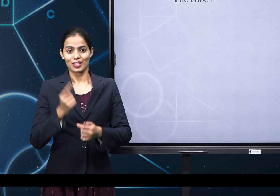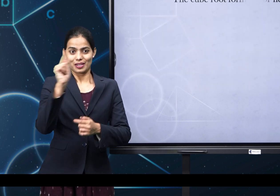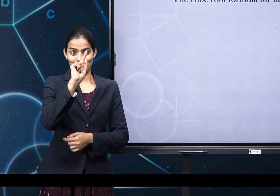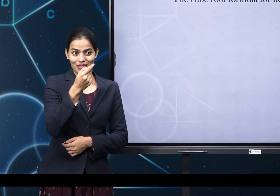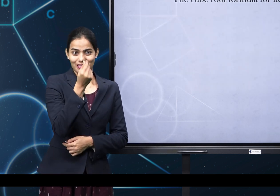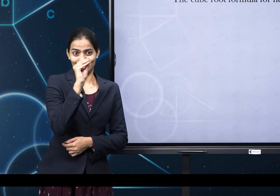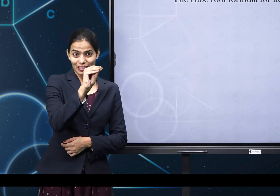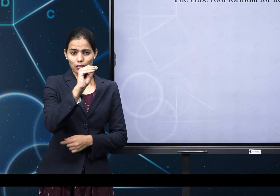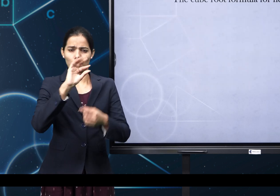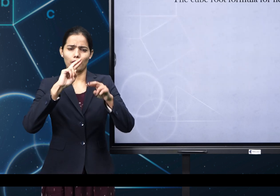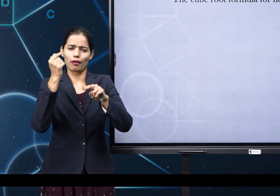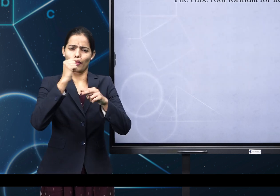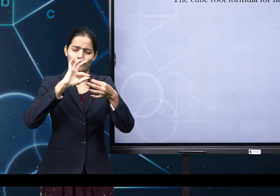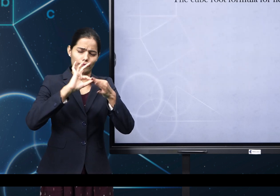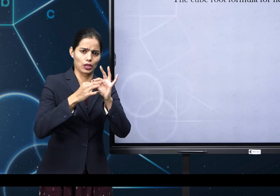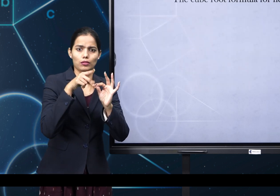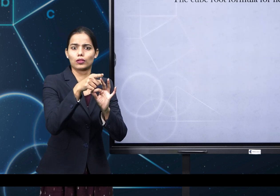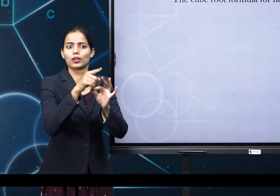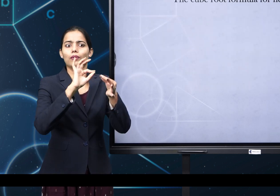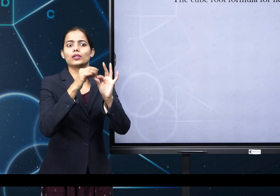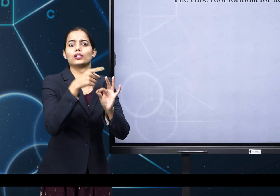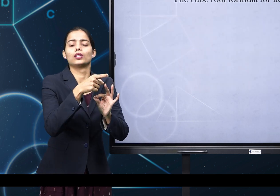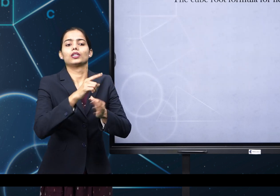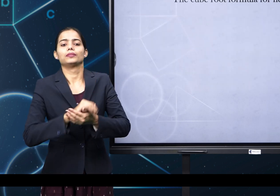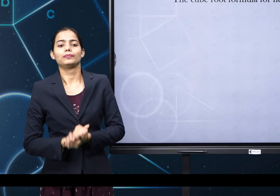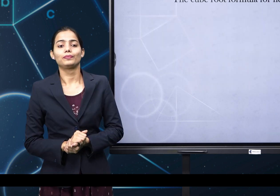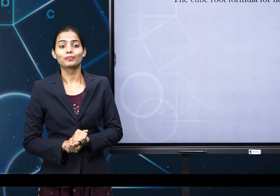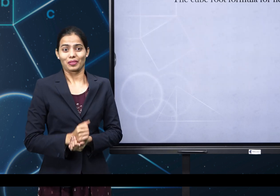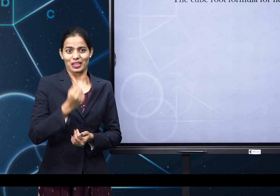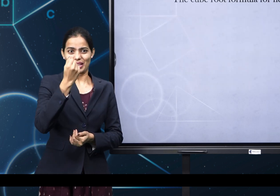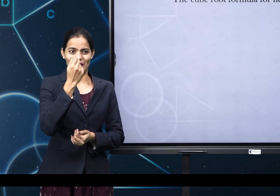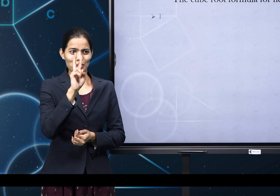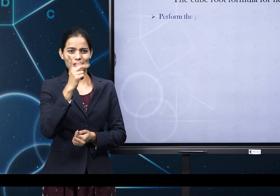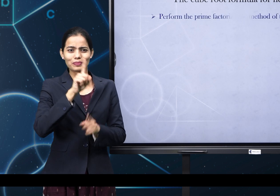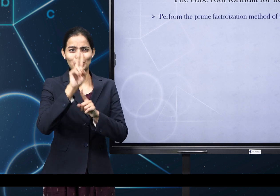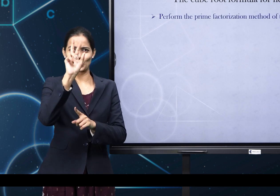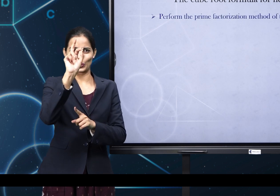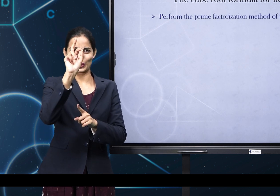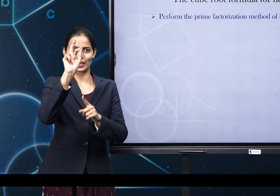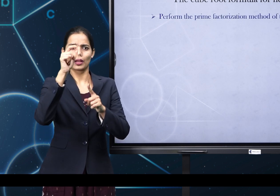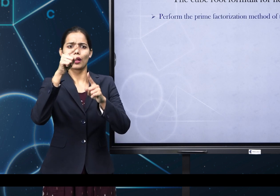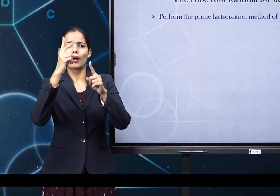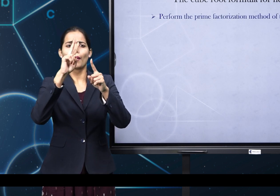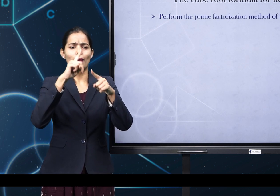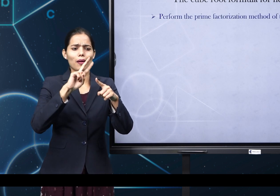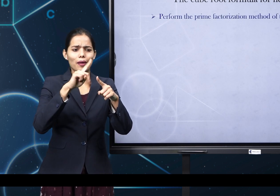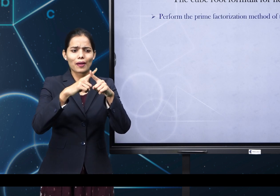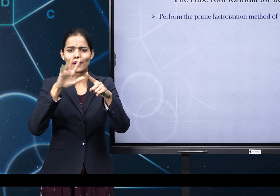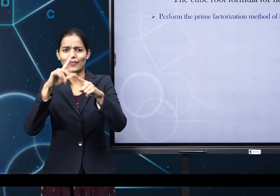The cube root formula for negative numbers is: perform the prime factorization method of the